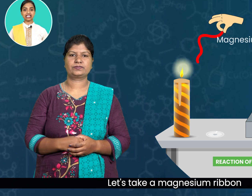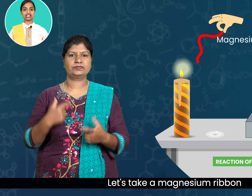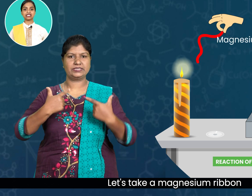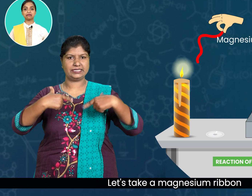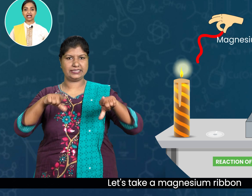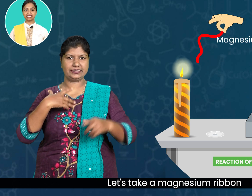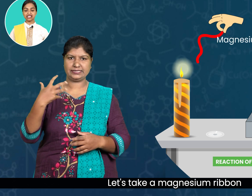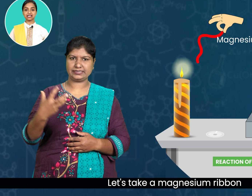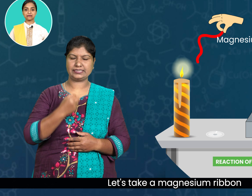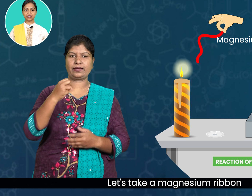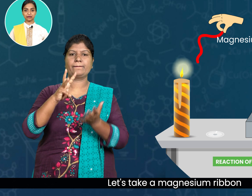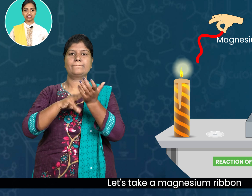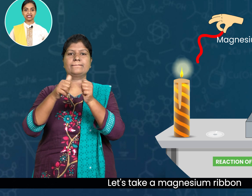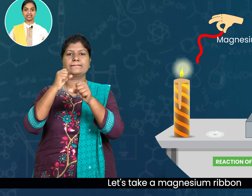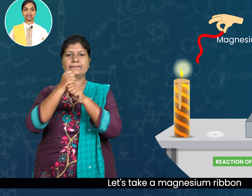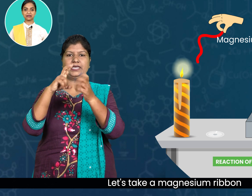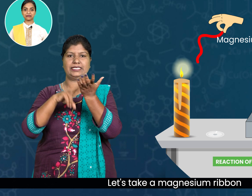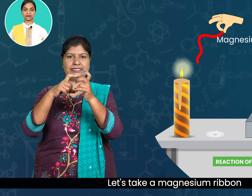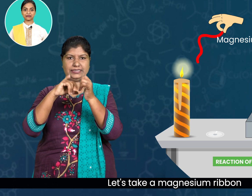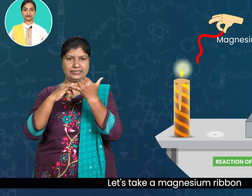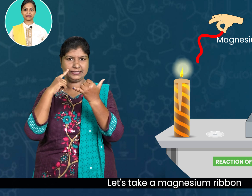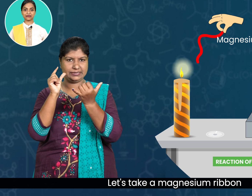Let's take a magnesium ribbon